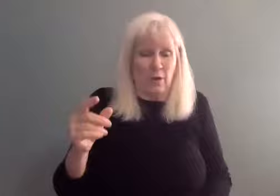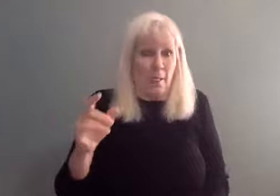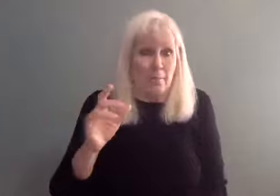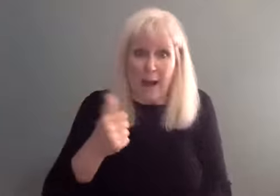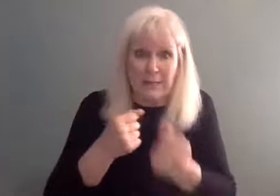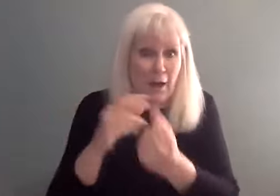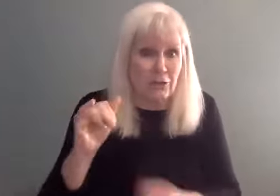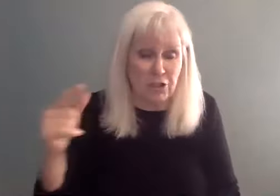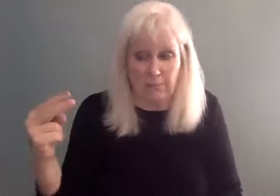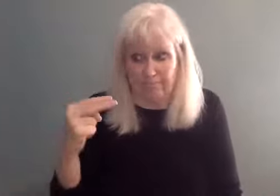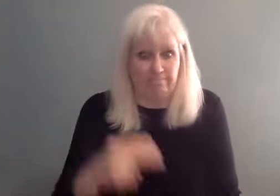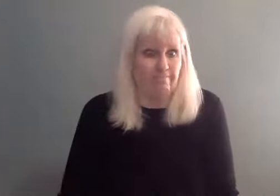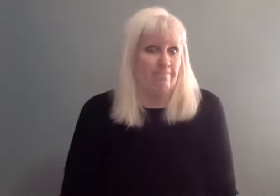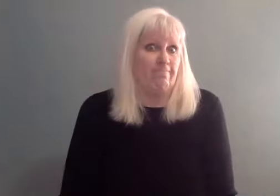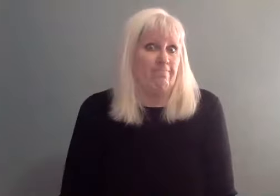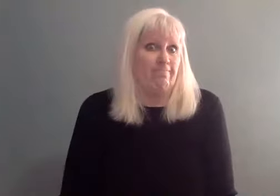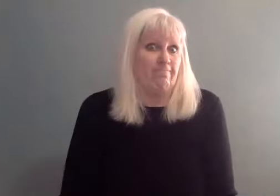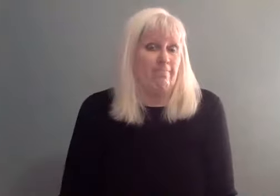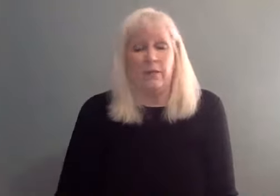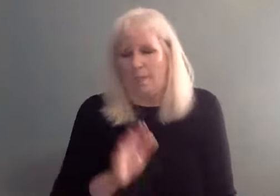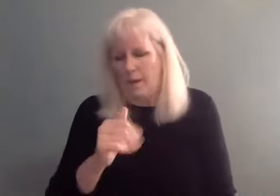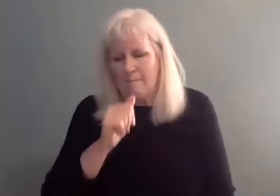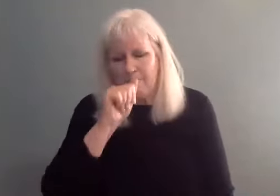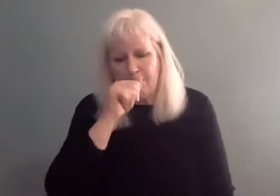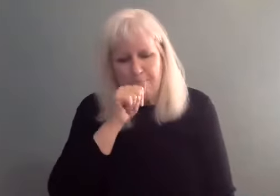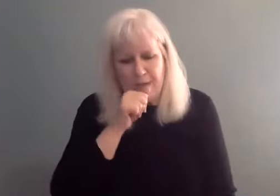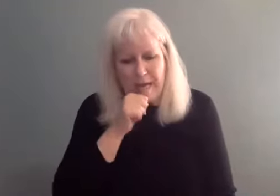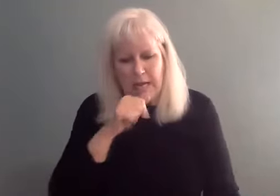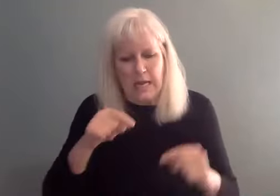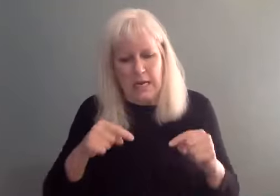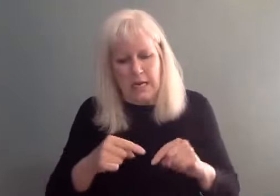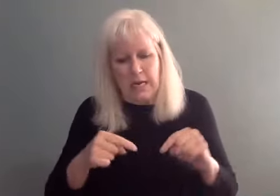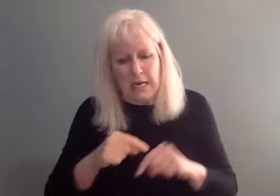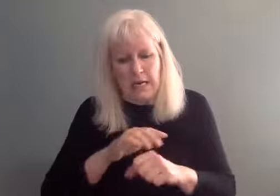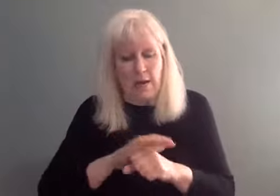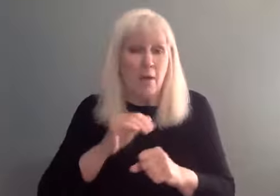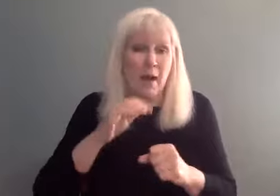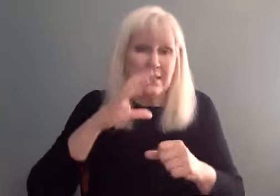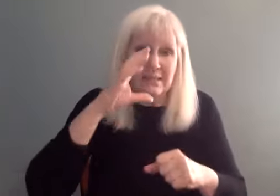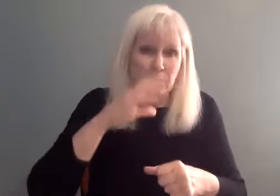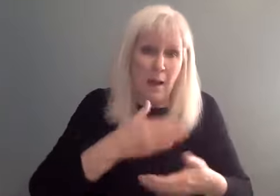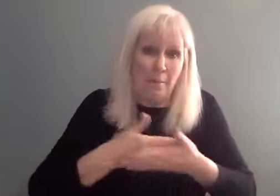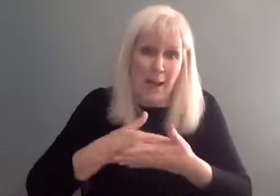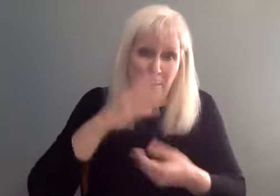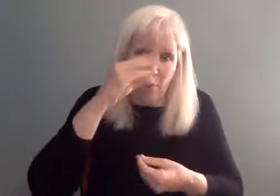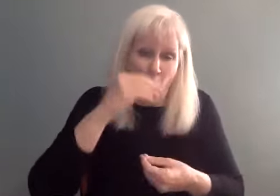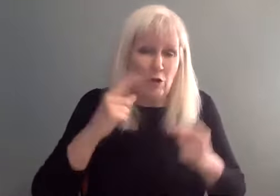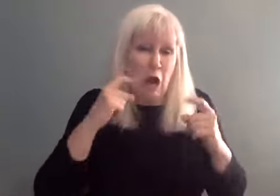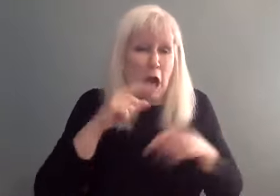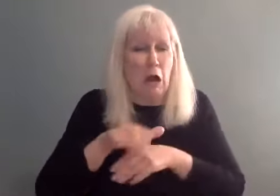until it was one painful, another sleepless night with my son crying all night long. I found my grandma's quilt and I wrapped it around